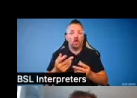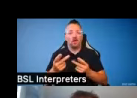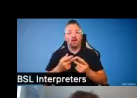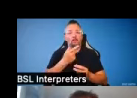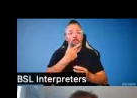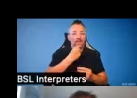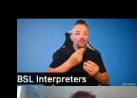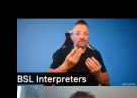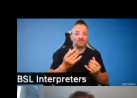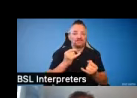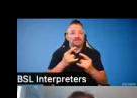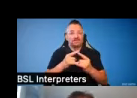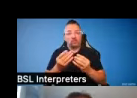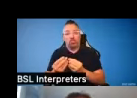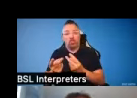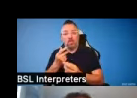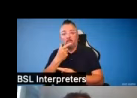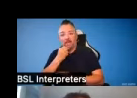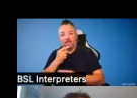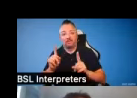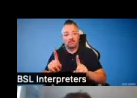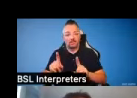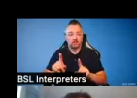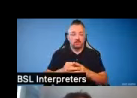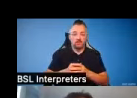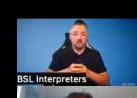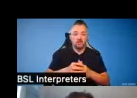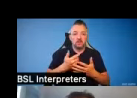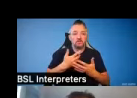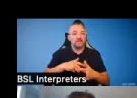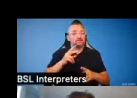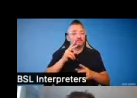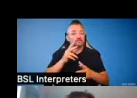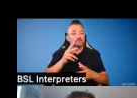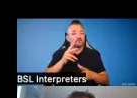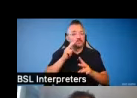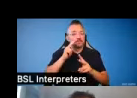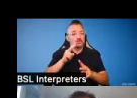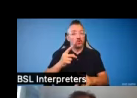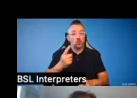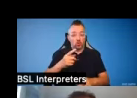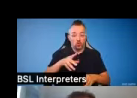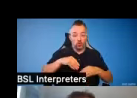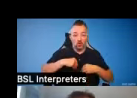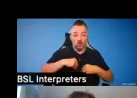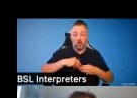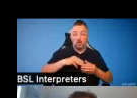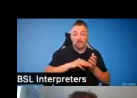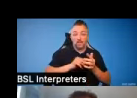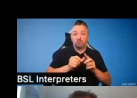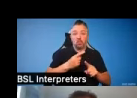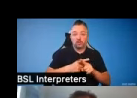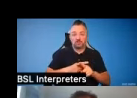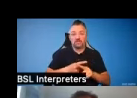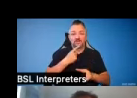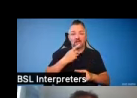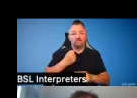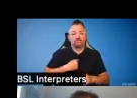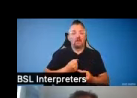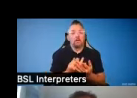In particular, we see that people who've had monkeypox are more likely to report having multiple